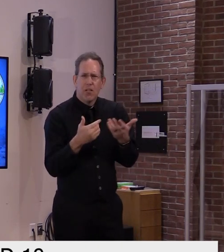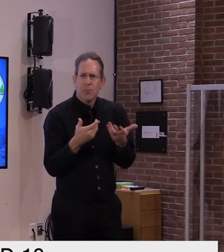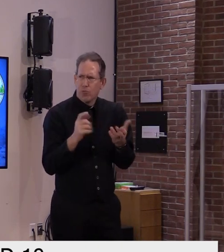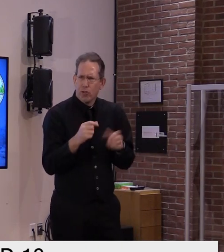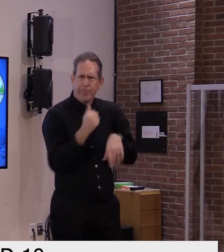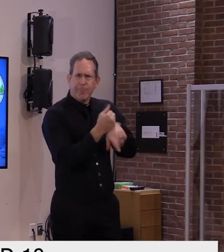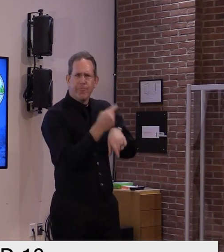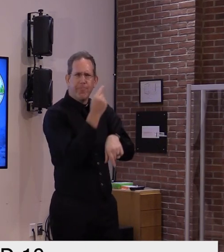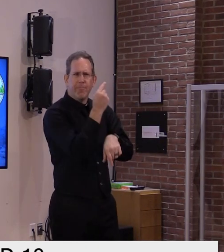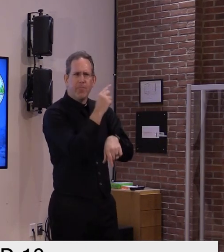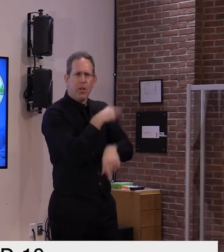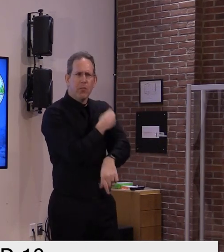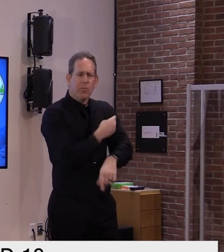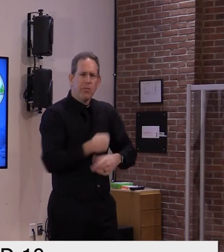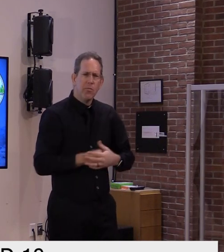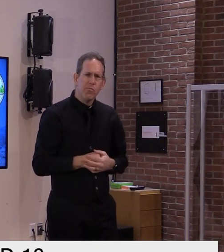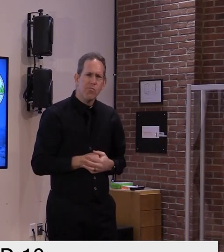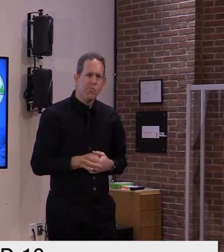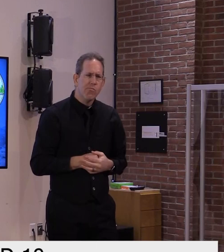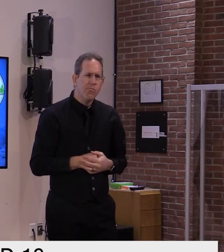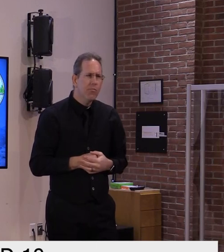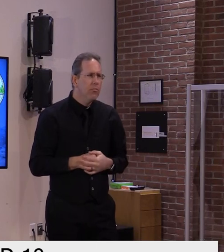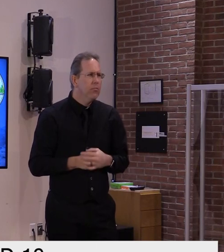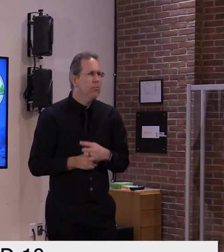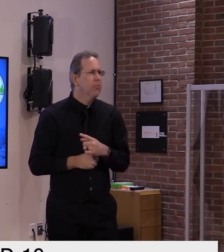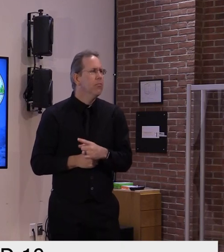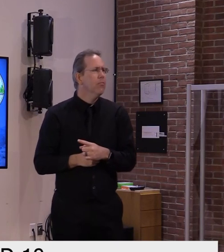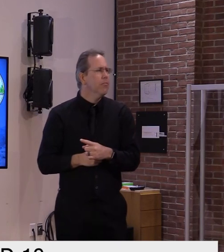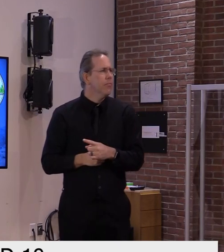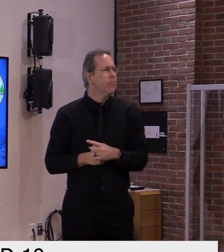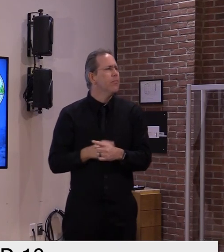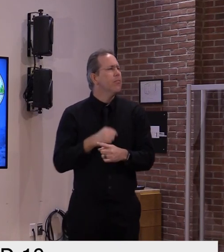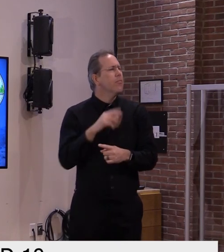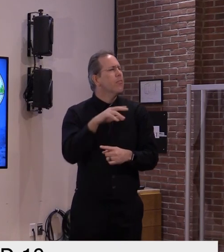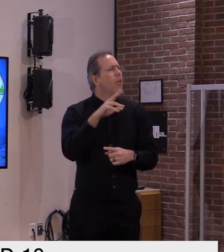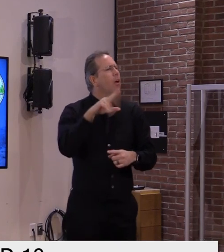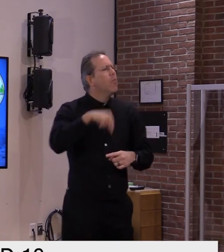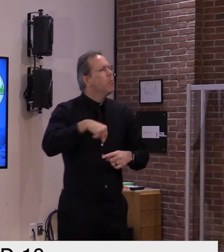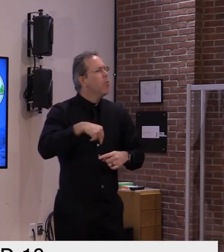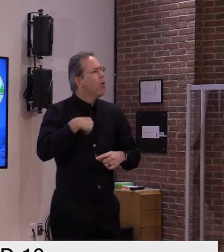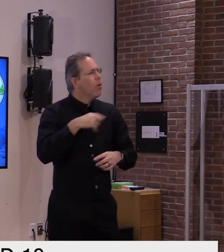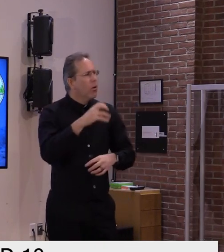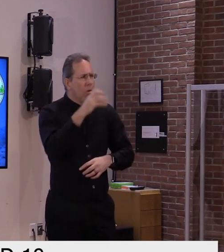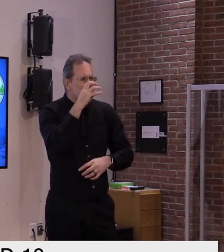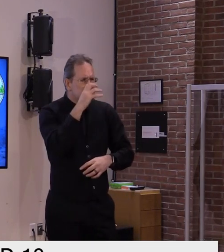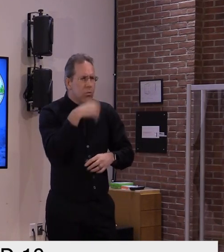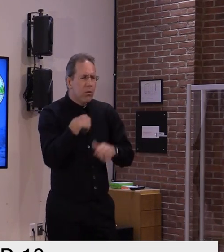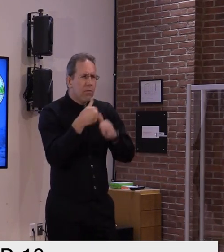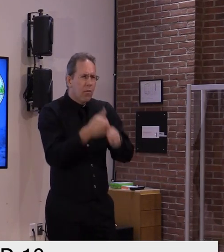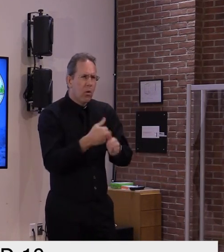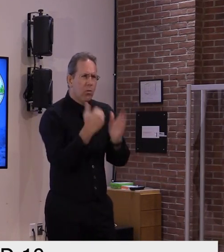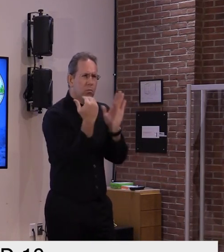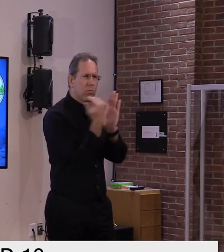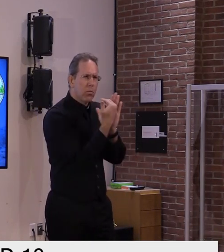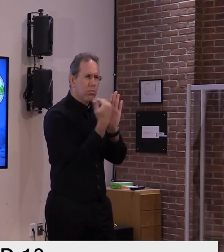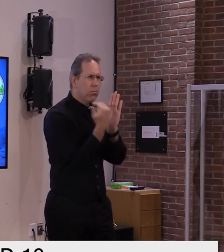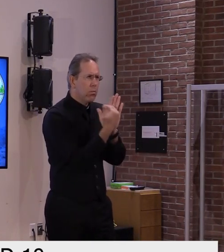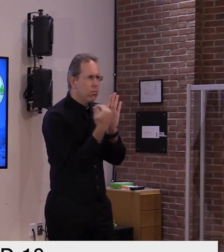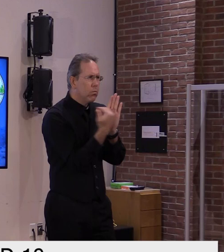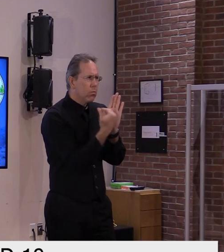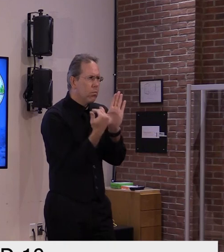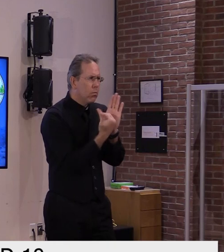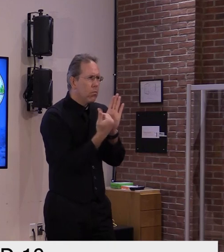strict with how it's administered in Vermont. So it doesn't have to be in a hospital setting necessarily,